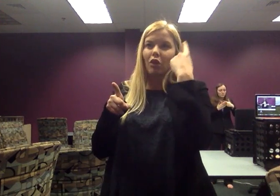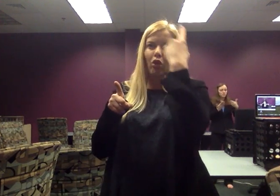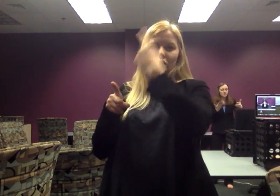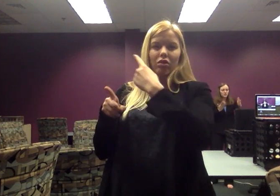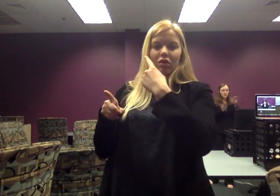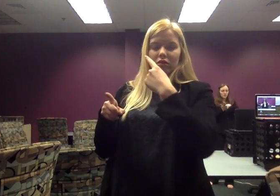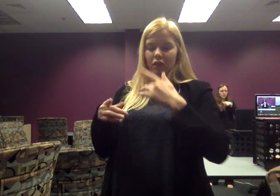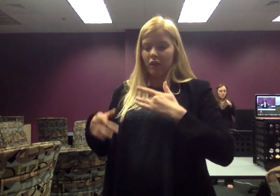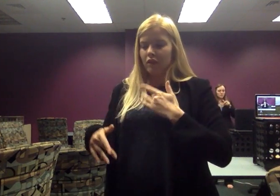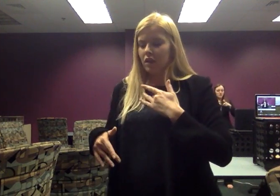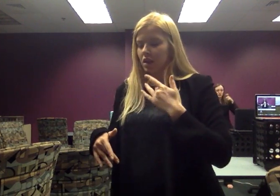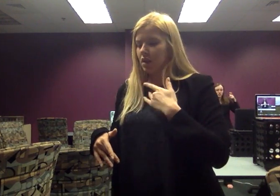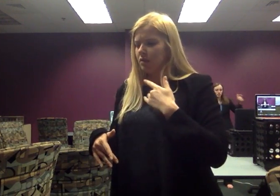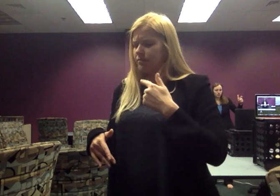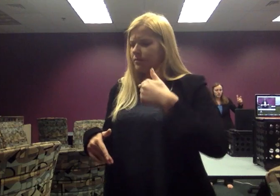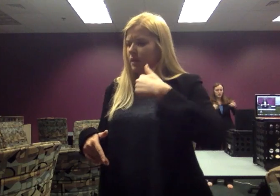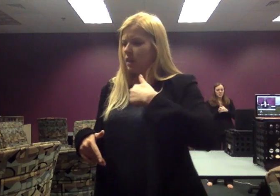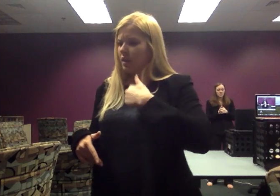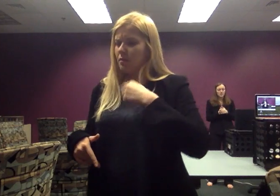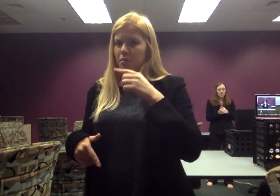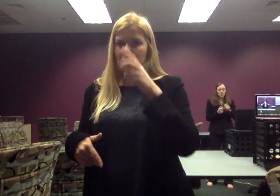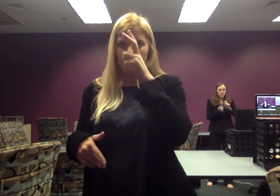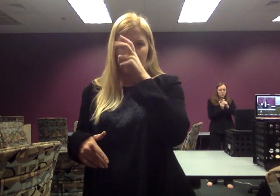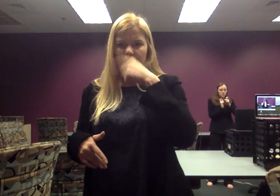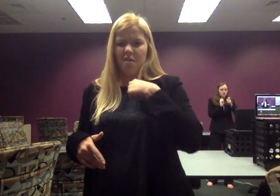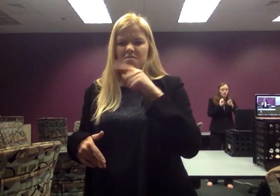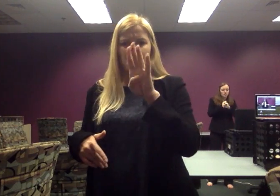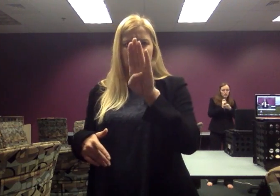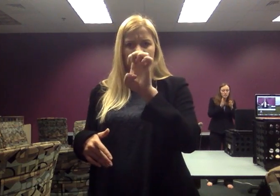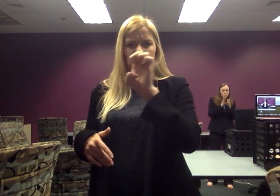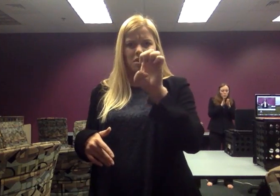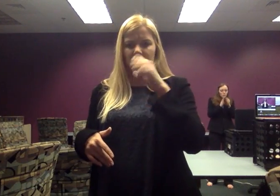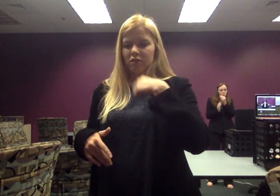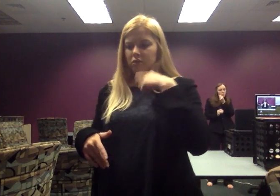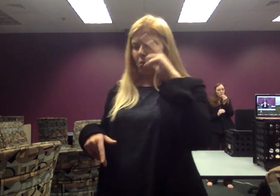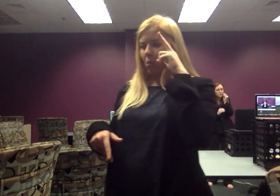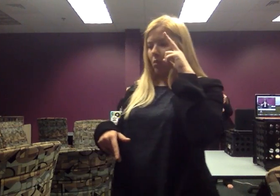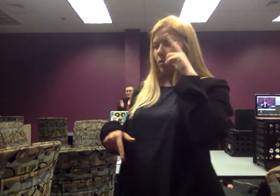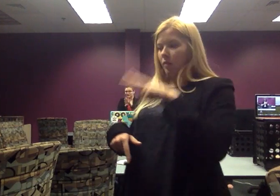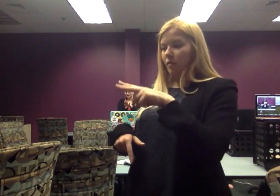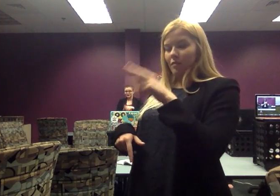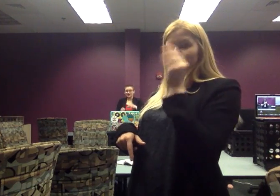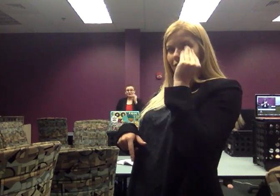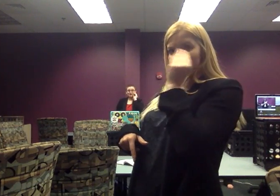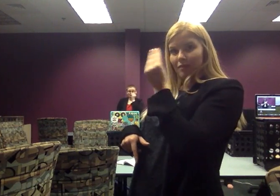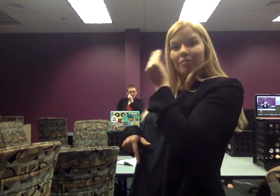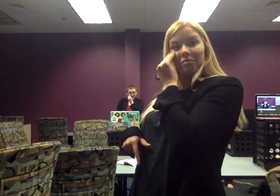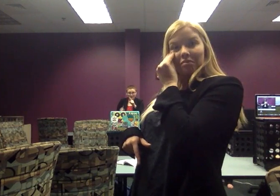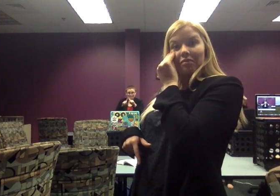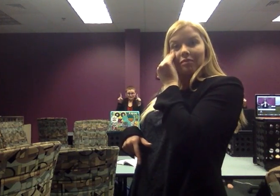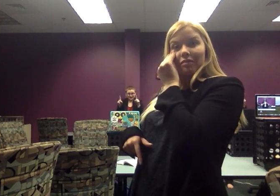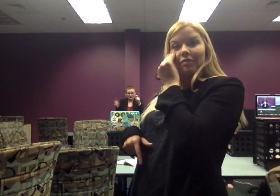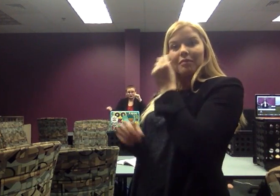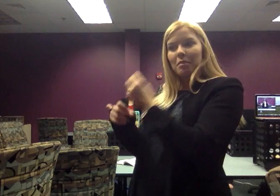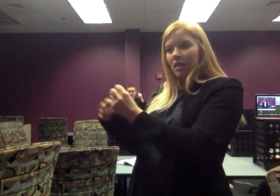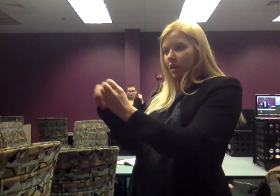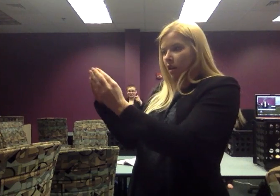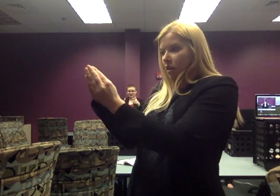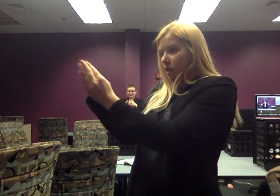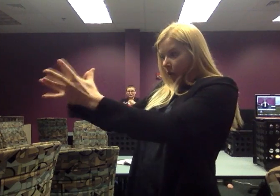a small flower and she would enlarge it so that it was huge. This painting, for example, is probably as big as